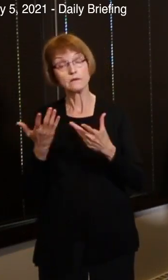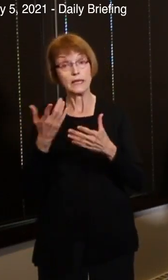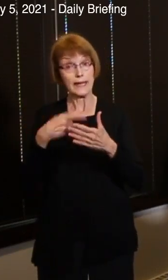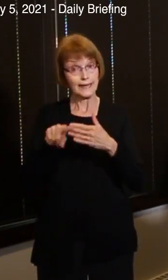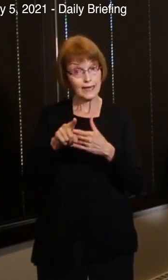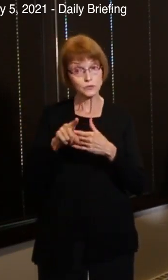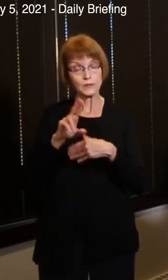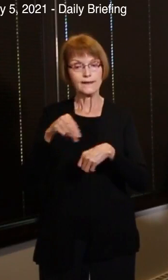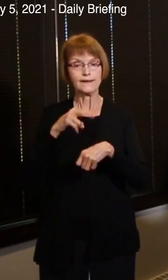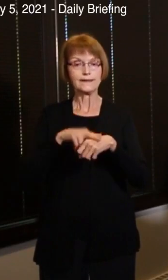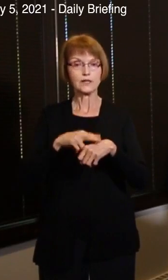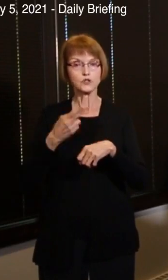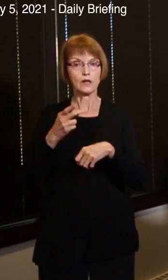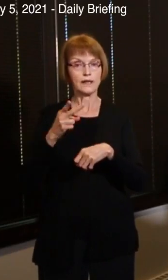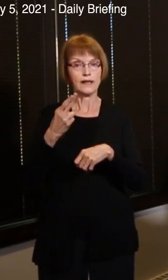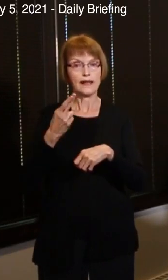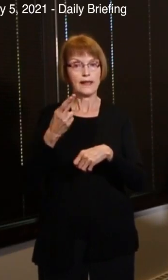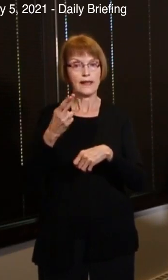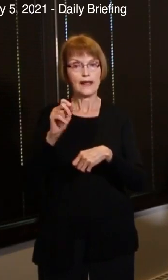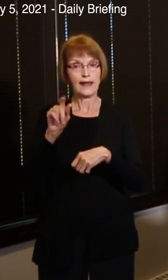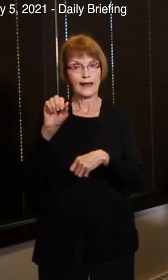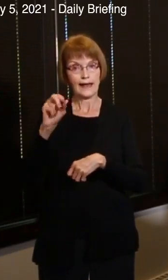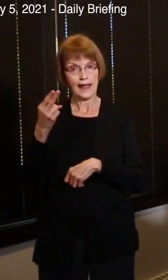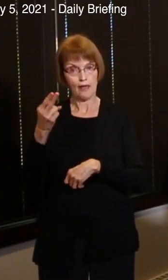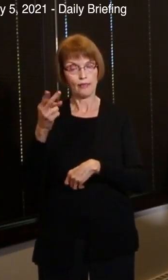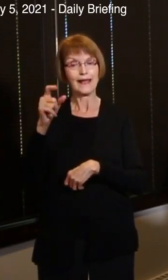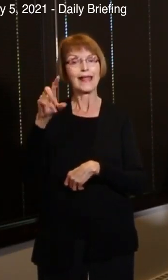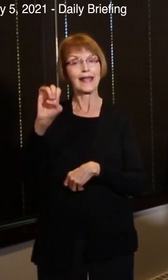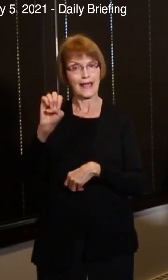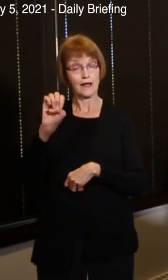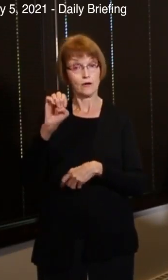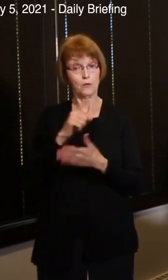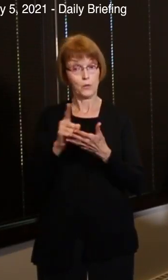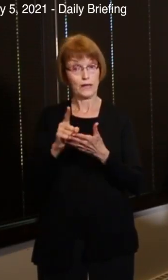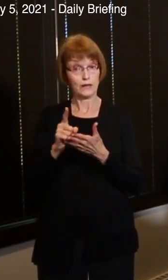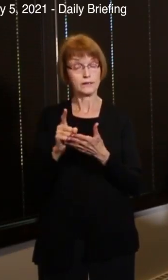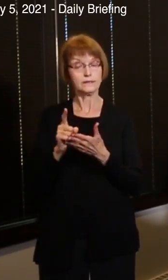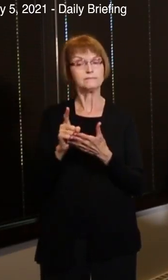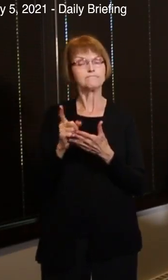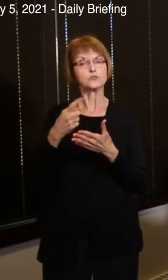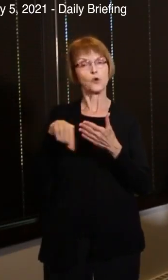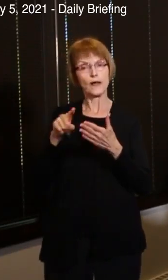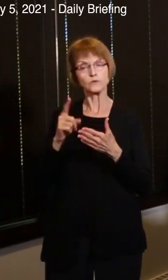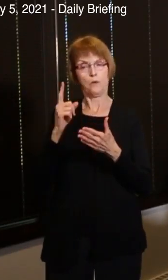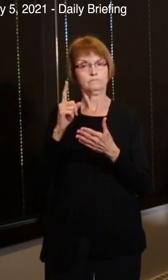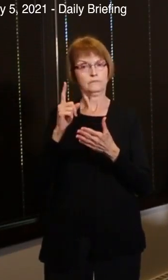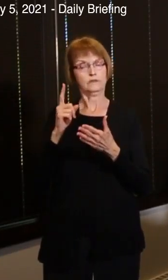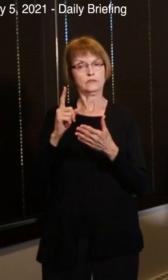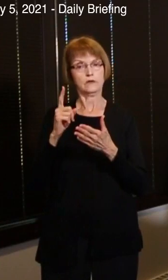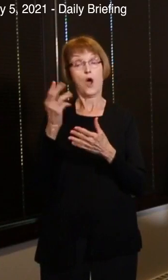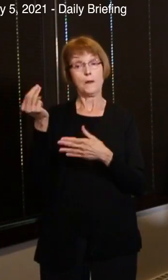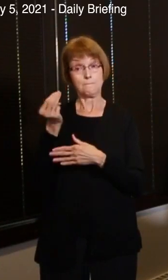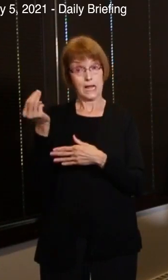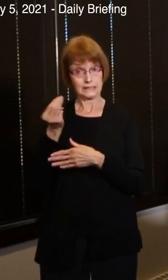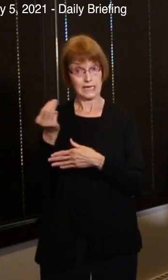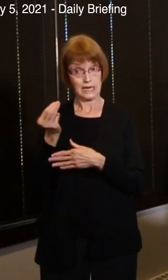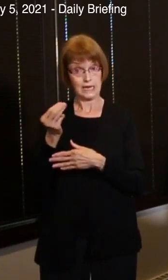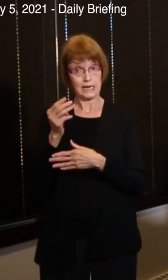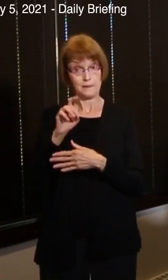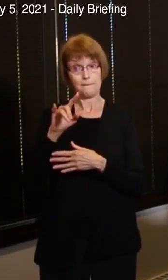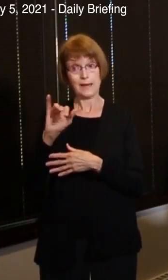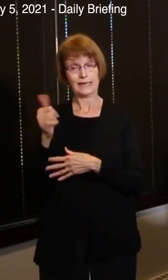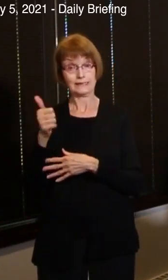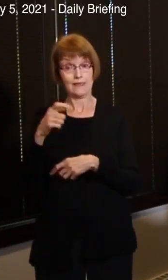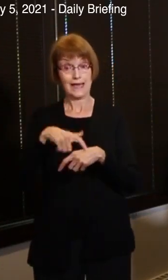week is National Healthcare Week. And because of this, there's going to be a community moment of silence on Monday, May